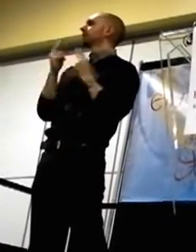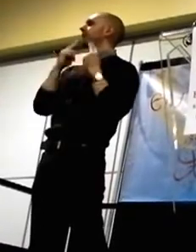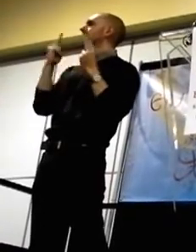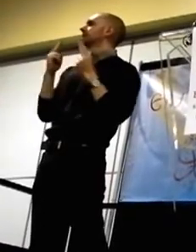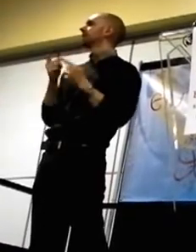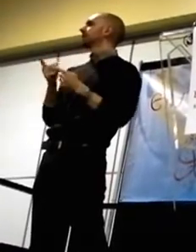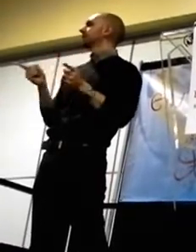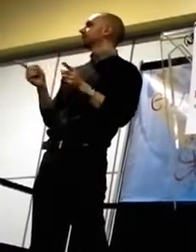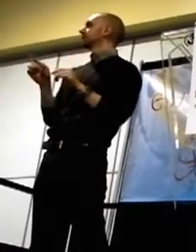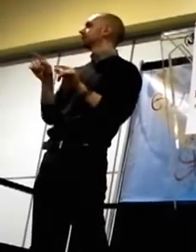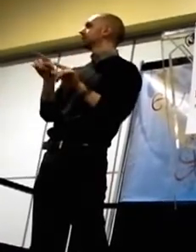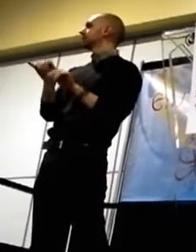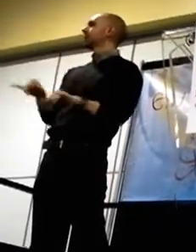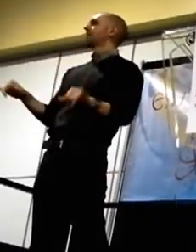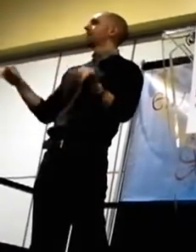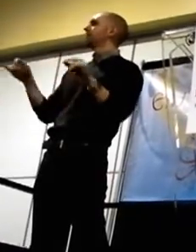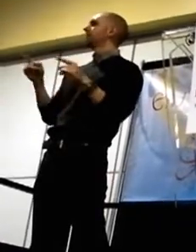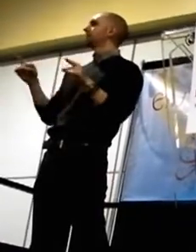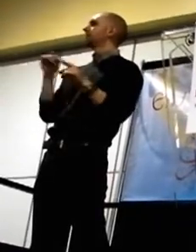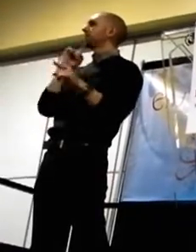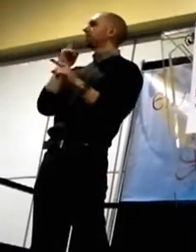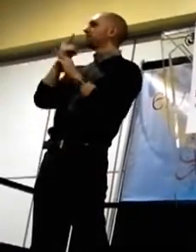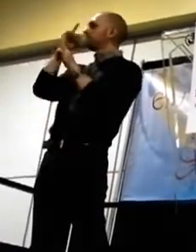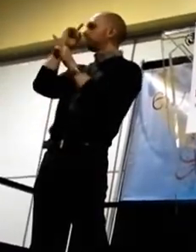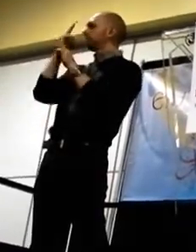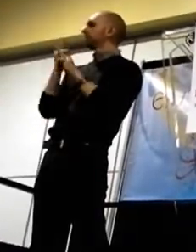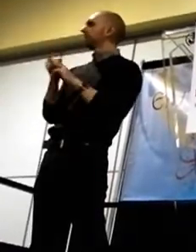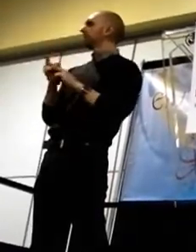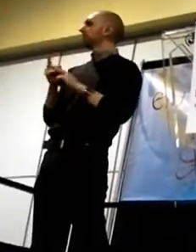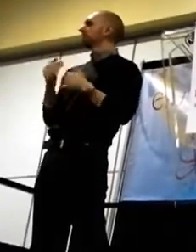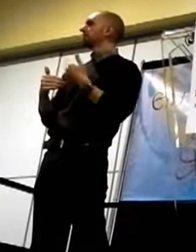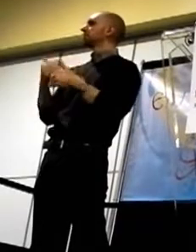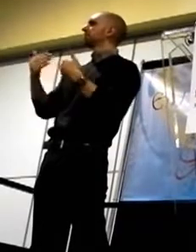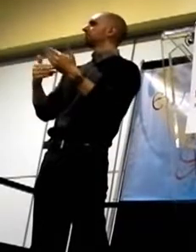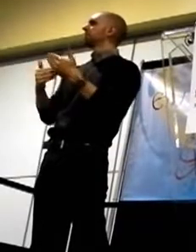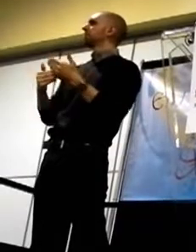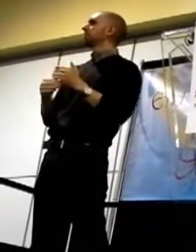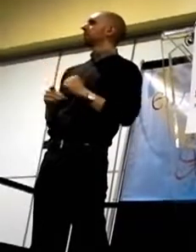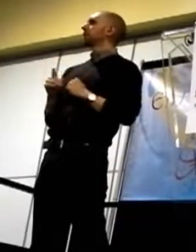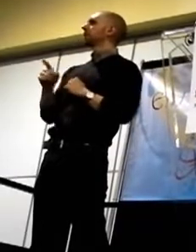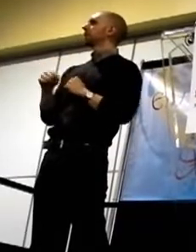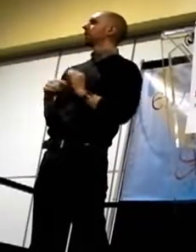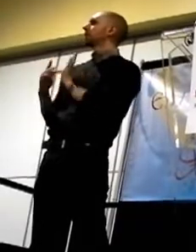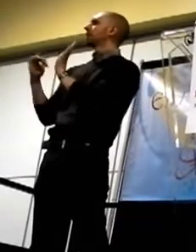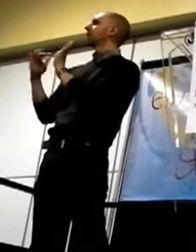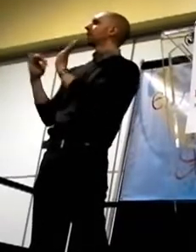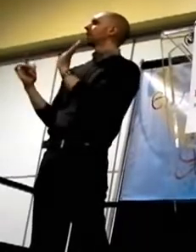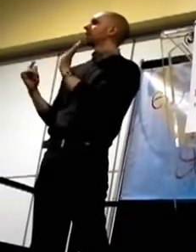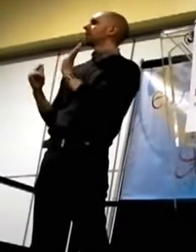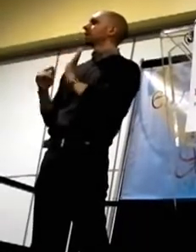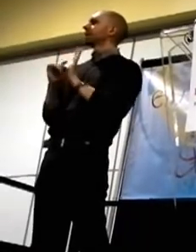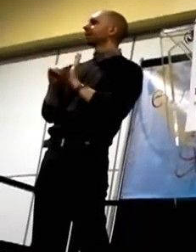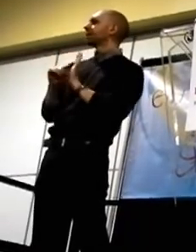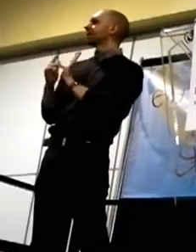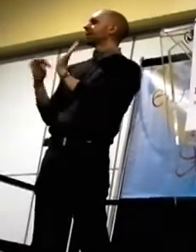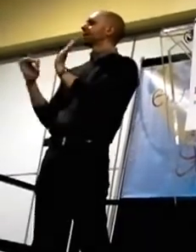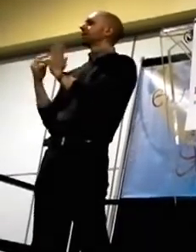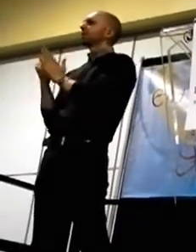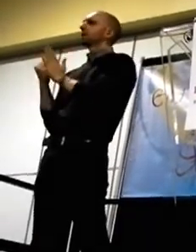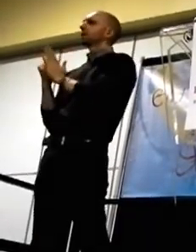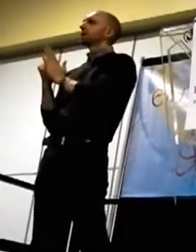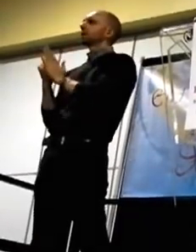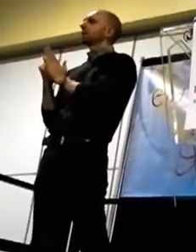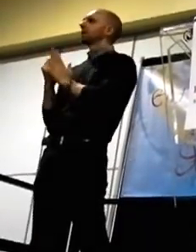you, because they have to pay usury and they have to pay so-called nice interest nowadays. These are very